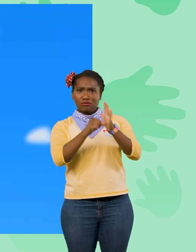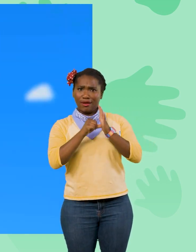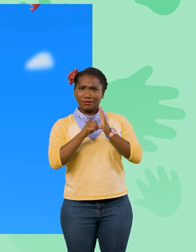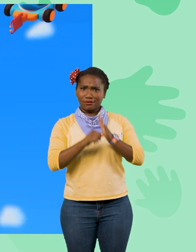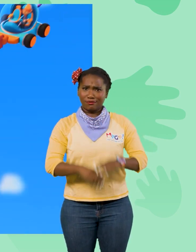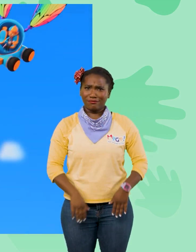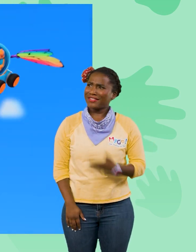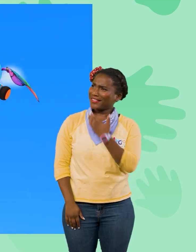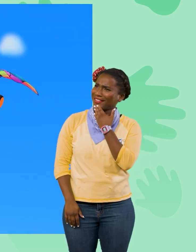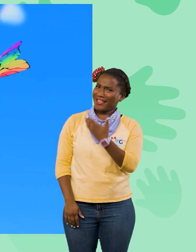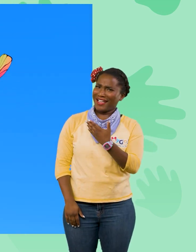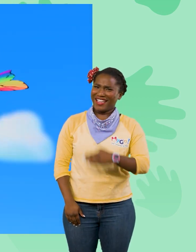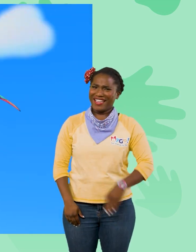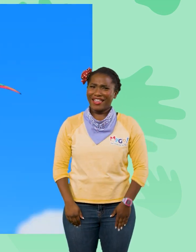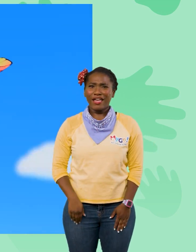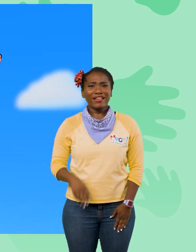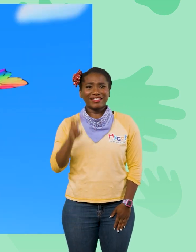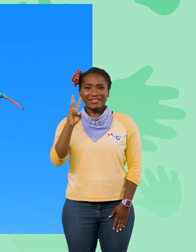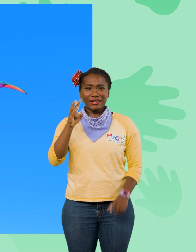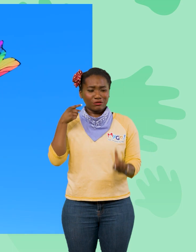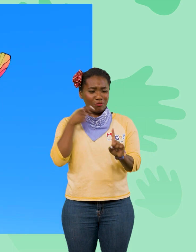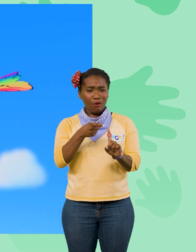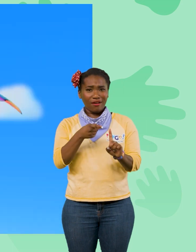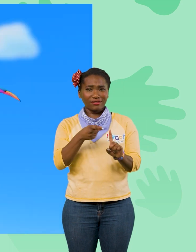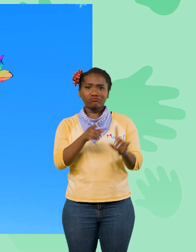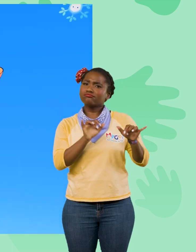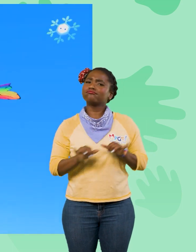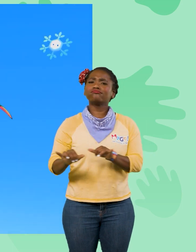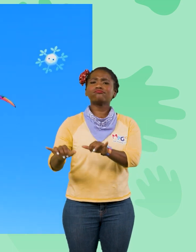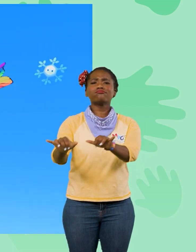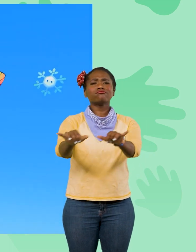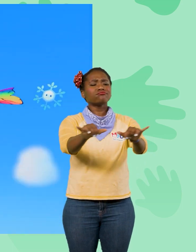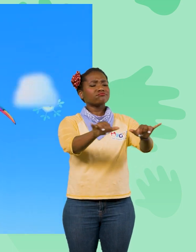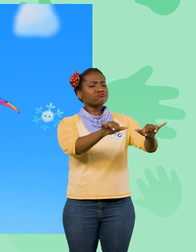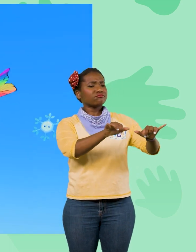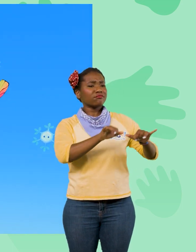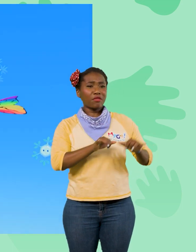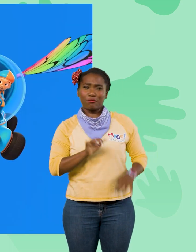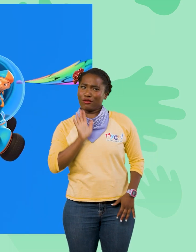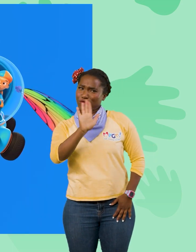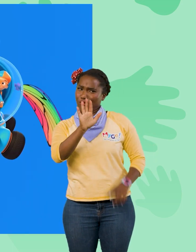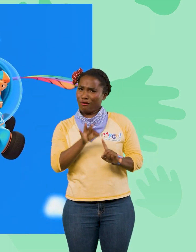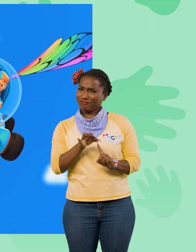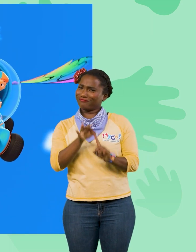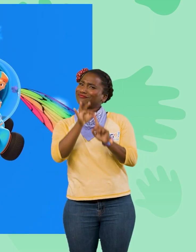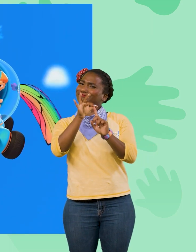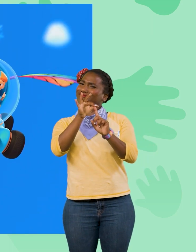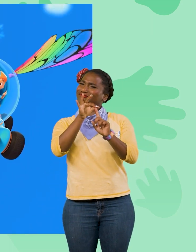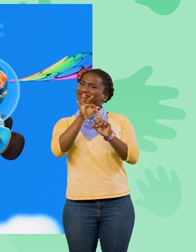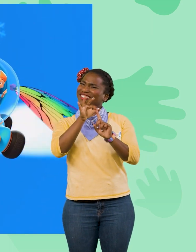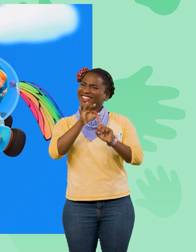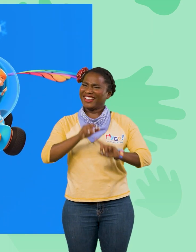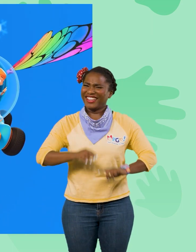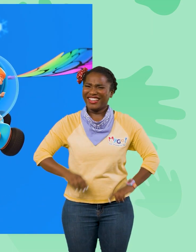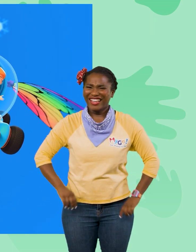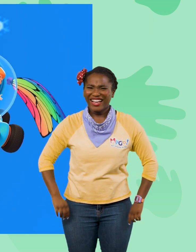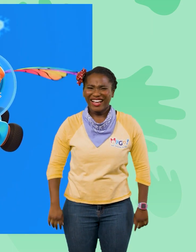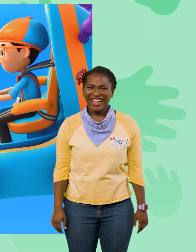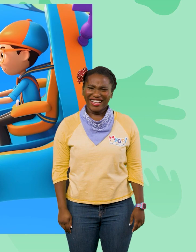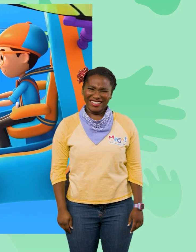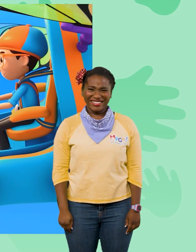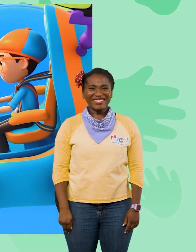impressive. Thanks! You have 6 points, same as every other snowflake, but your own one-of-a-kind